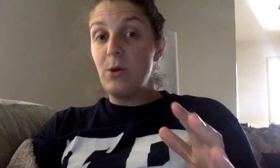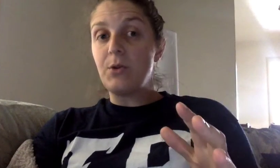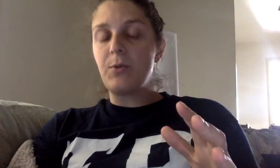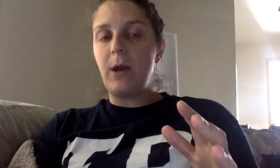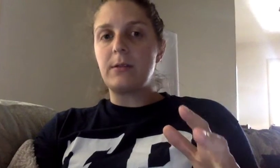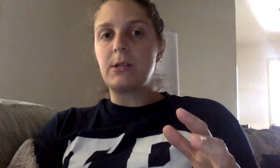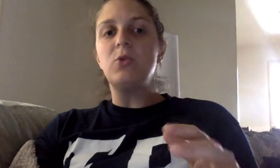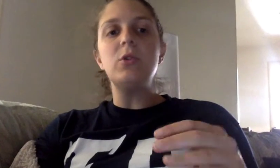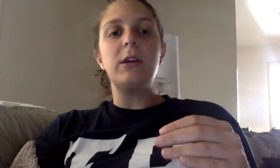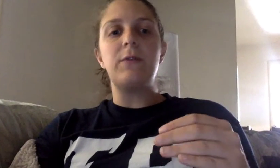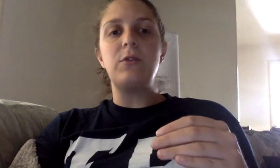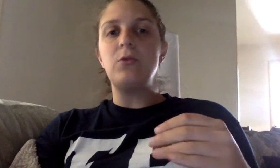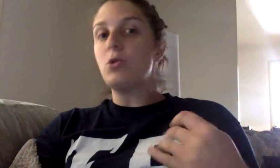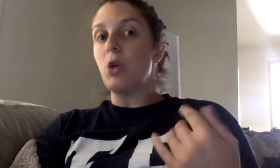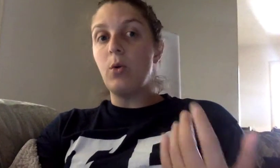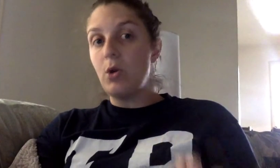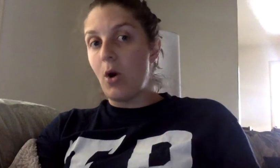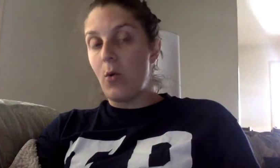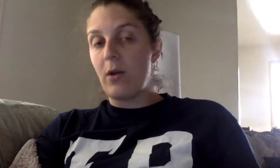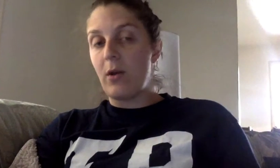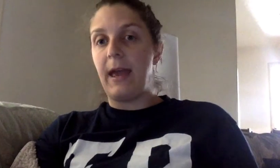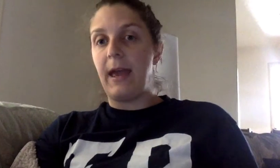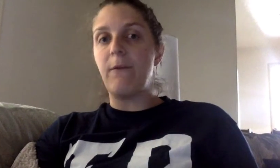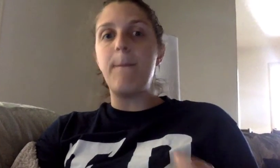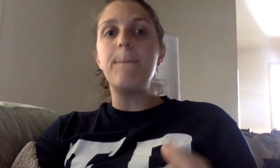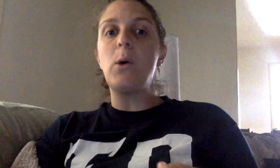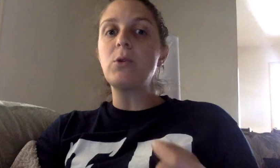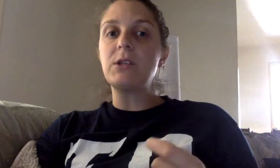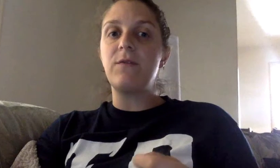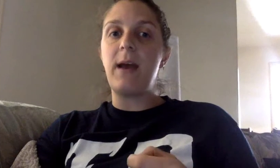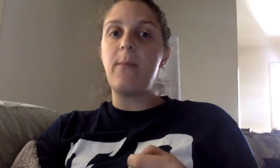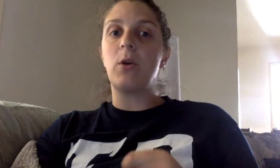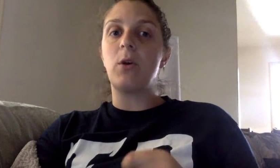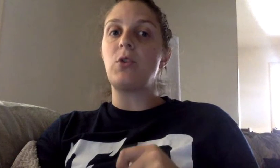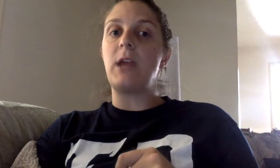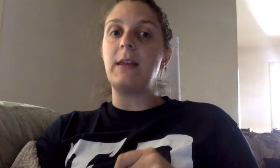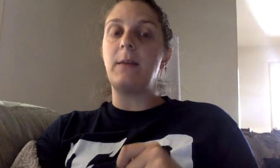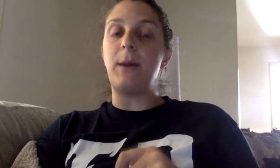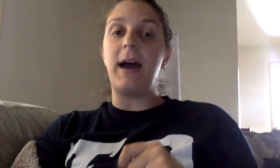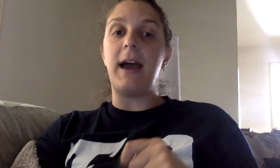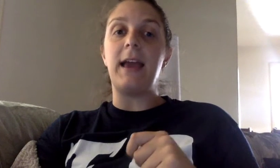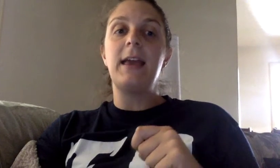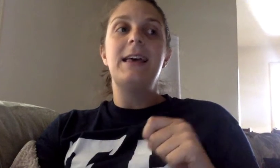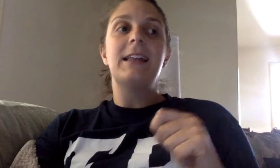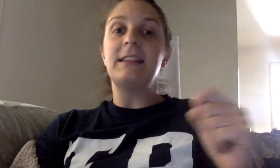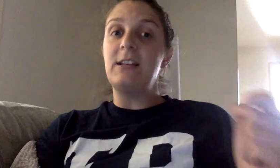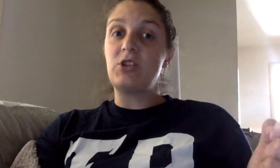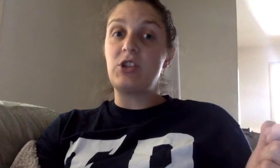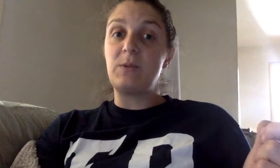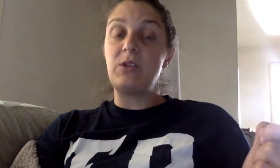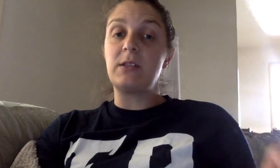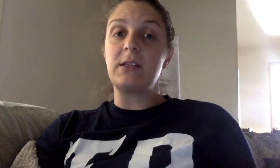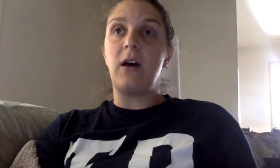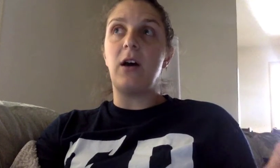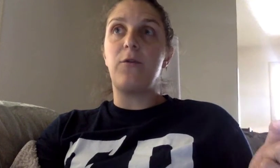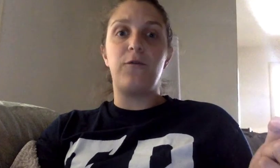murals around school. If you don't know where they came from, most of them were created by leadership students a